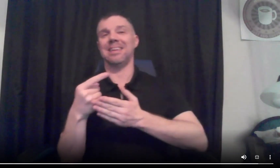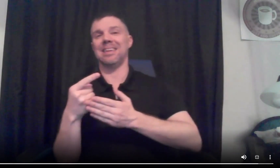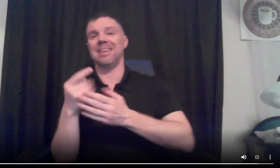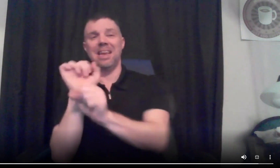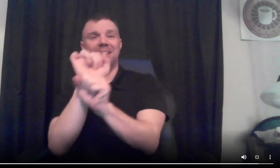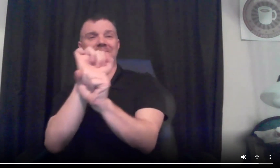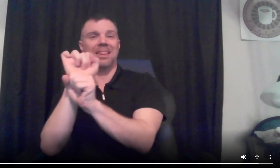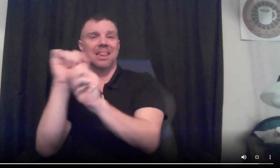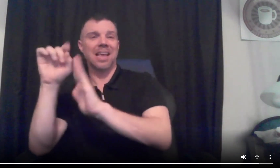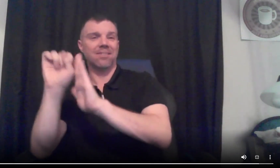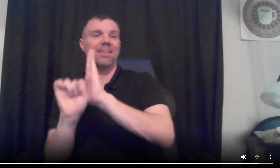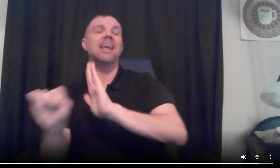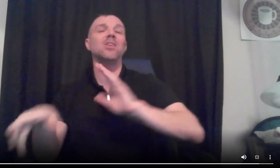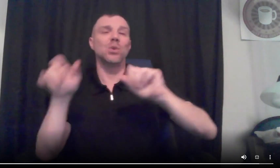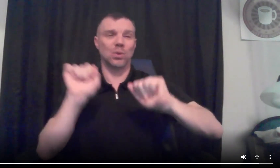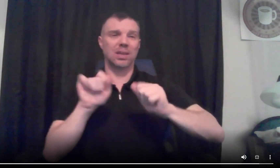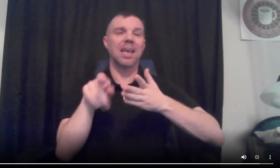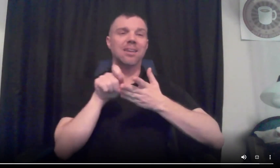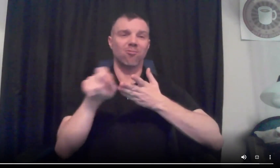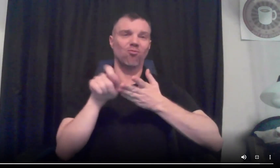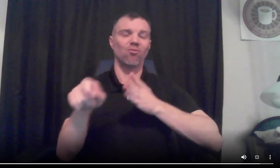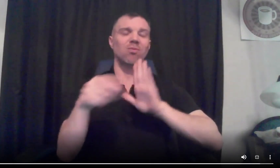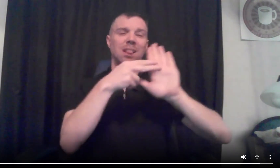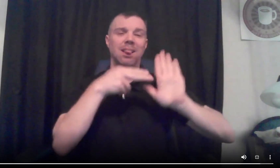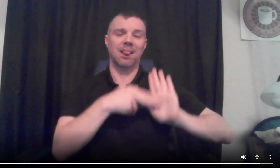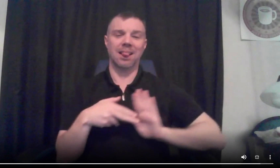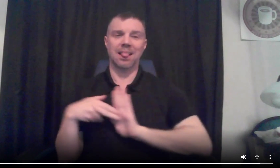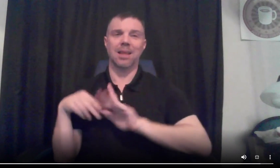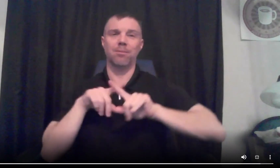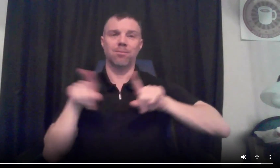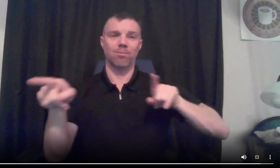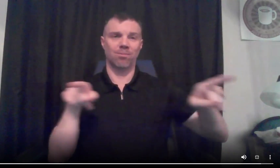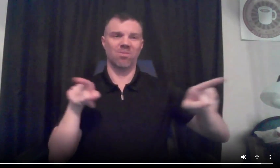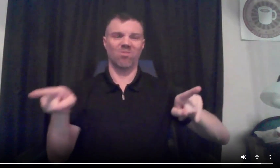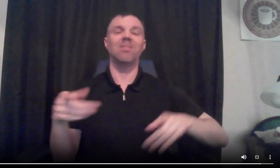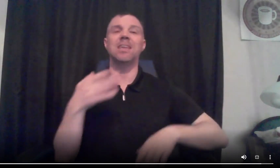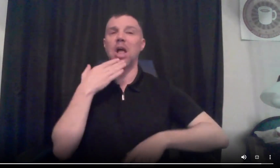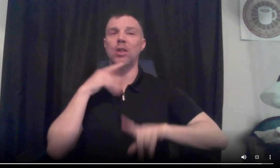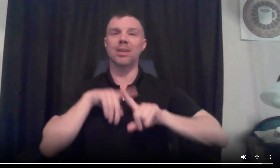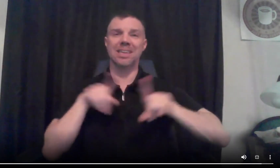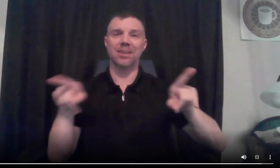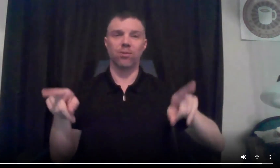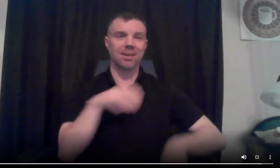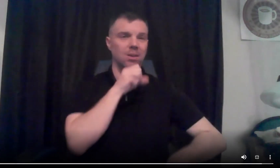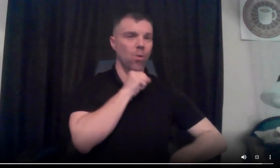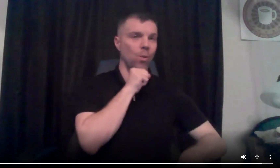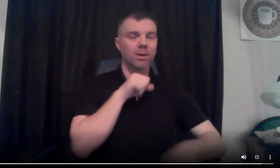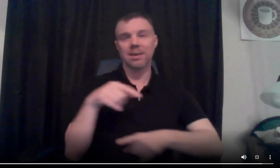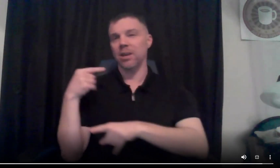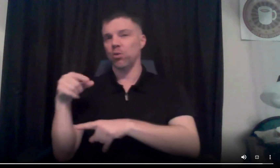the slave states with orange and make sure you label them with the state name or the abbreviation, and then label the